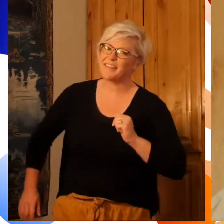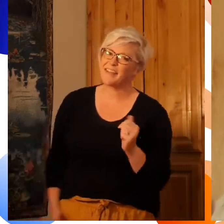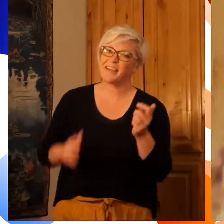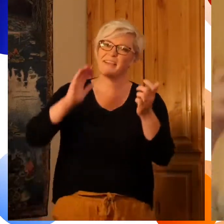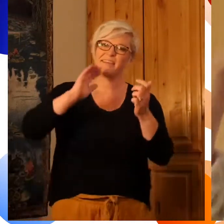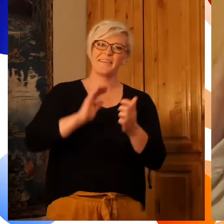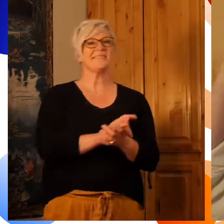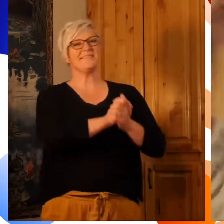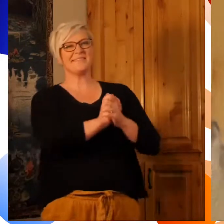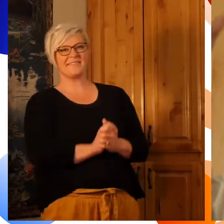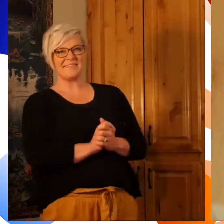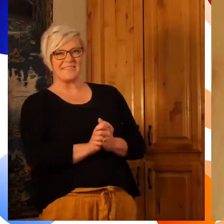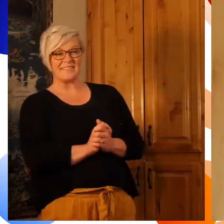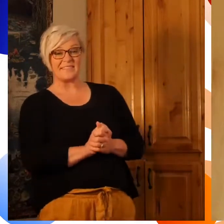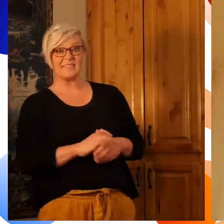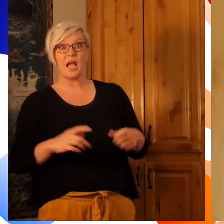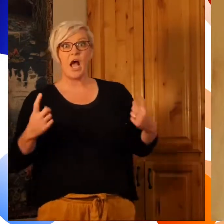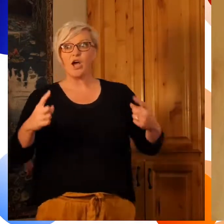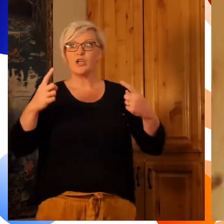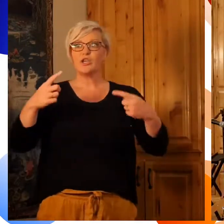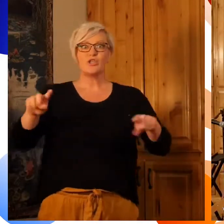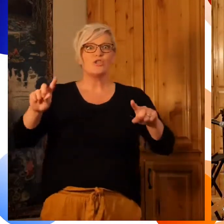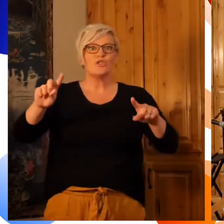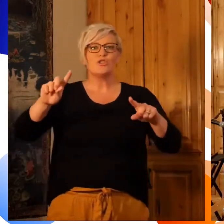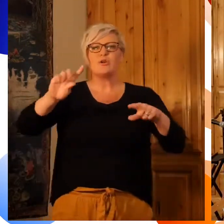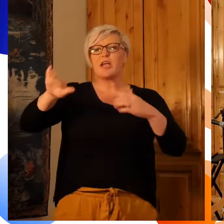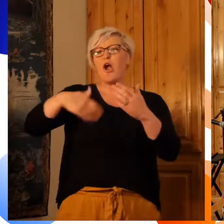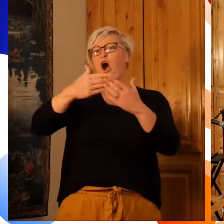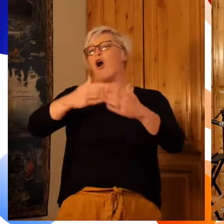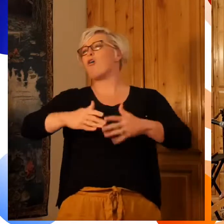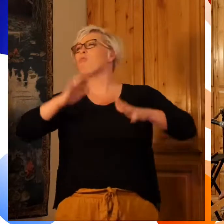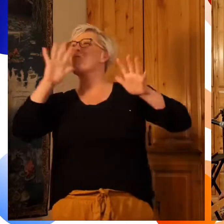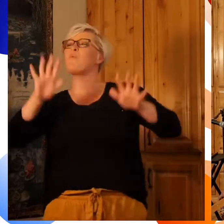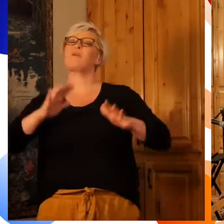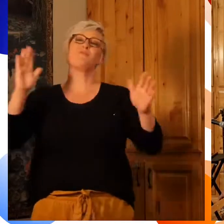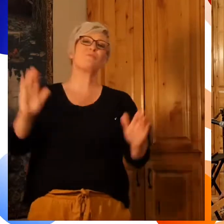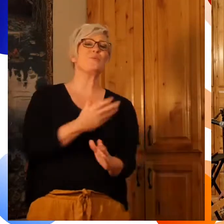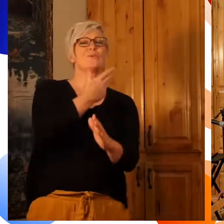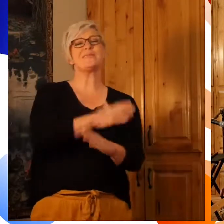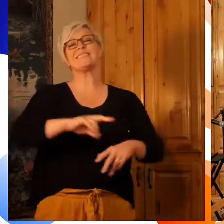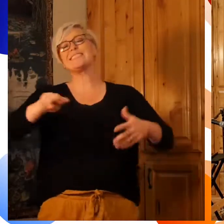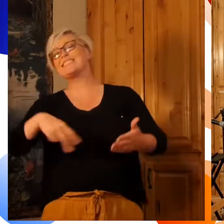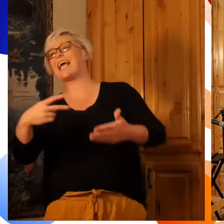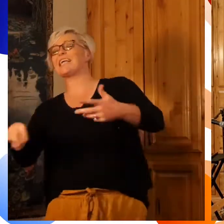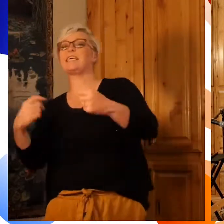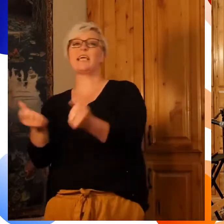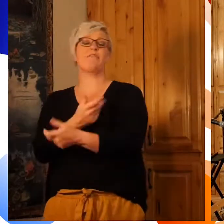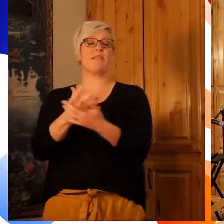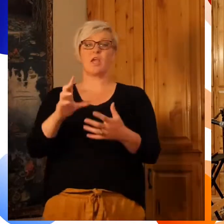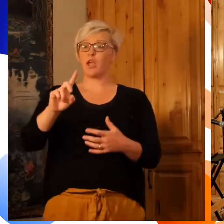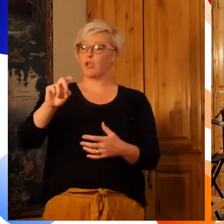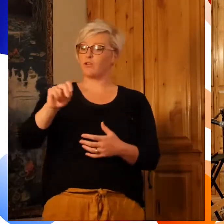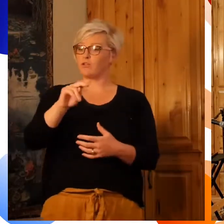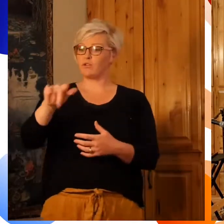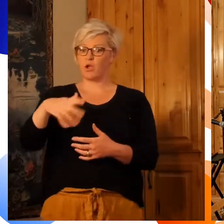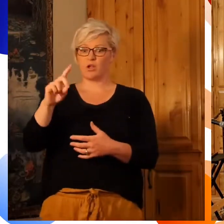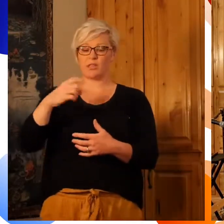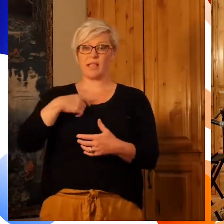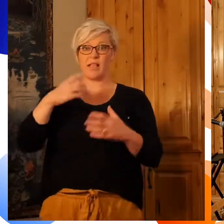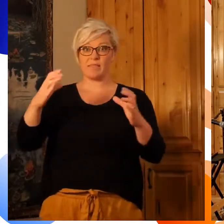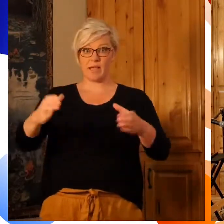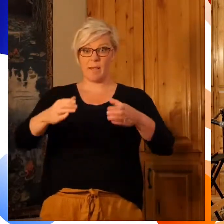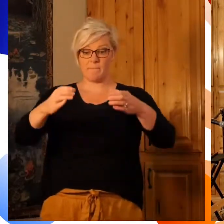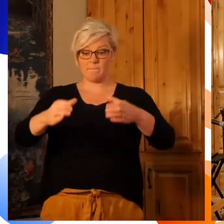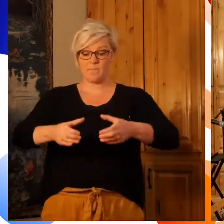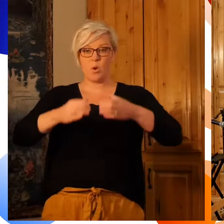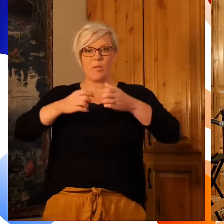Well, right during the height of all the merrymaking and all the dancing, Donald took the cup that was sitting in front of him with a dark and